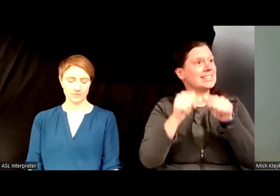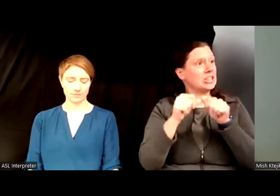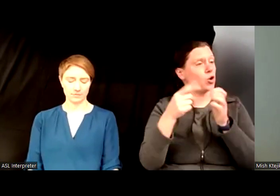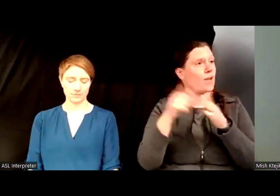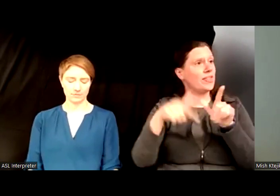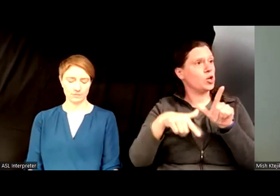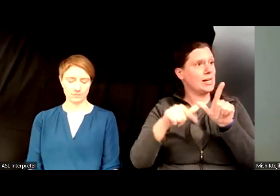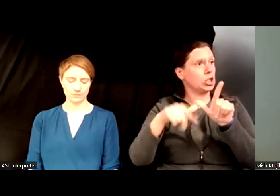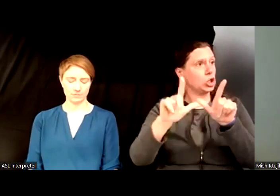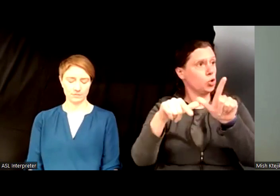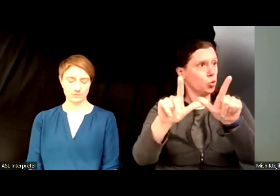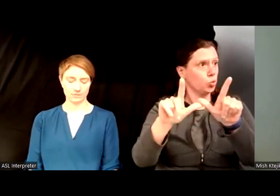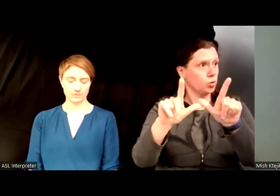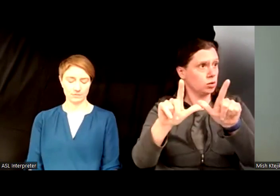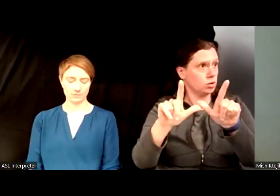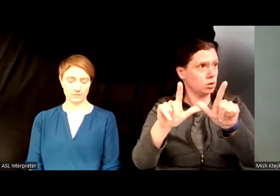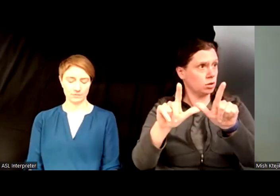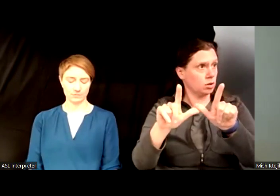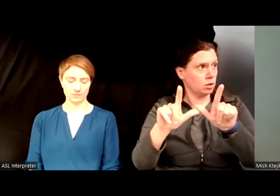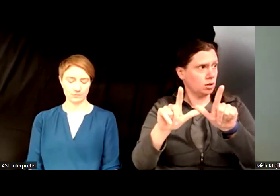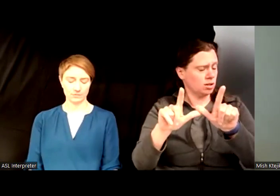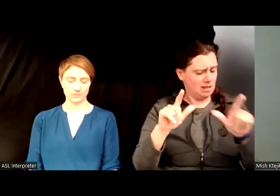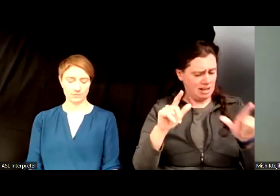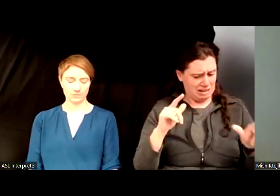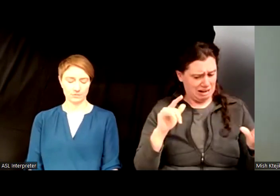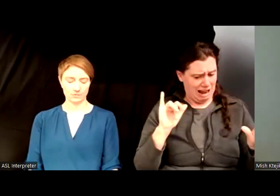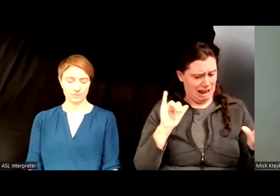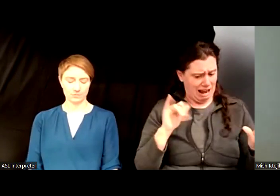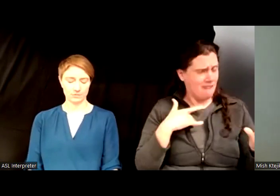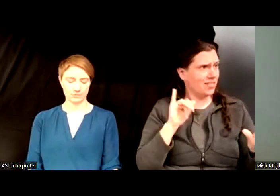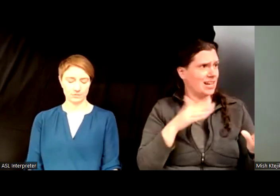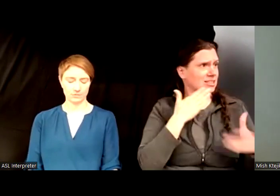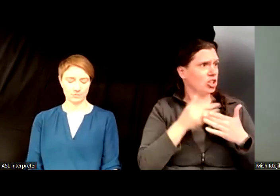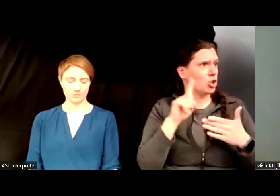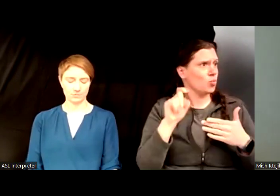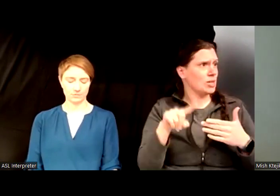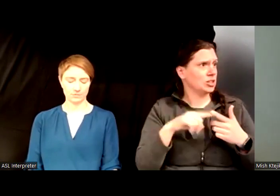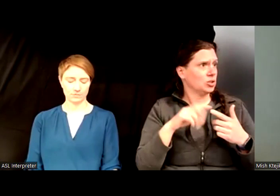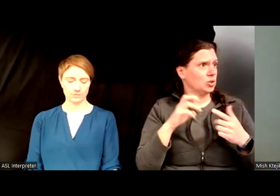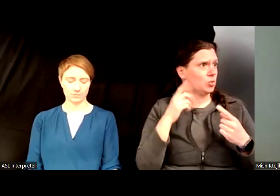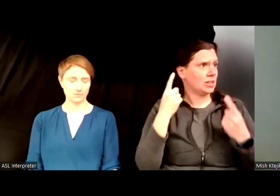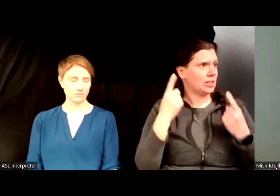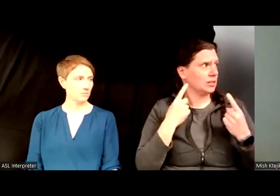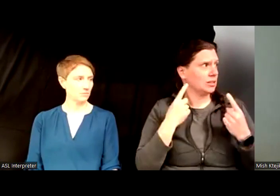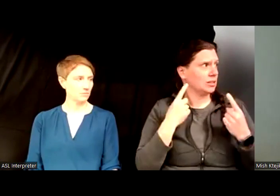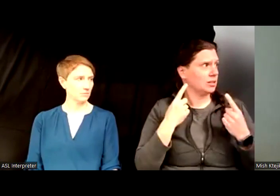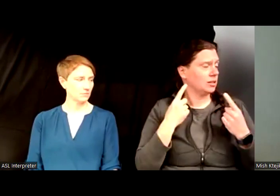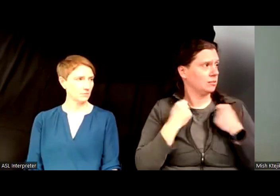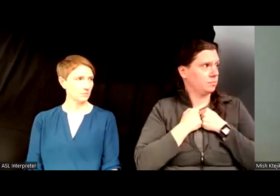the initial application, or do they need it every year for renewal? Because I feel that that's